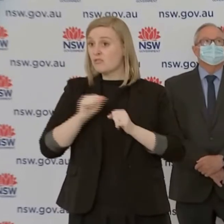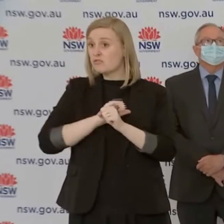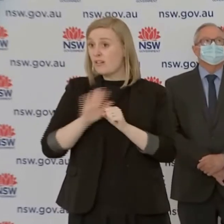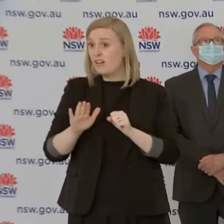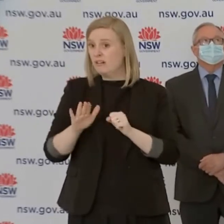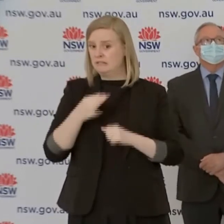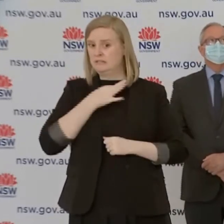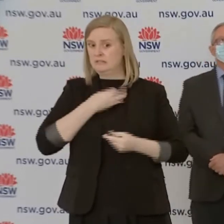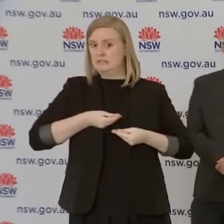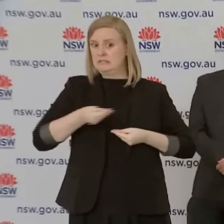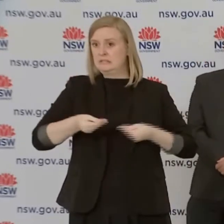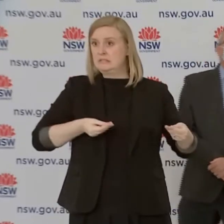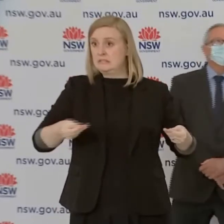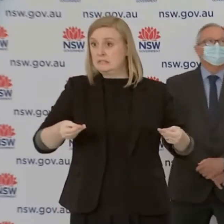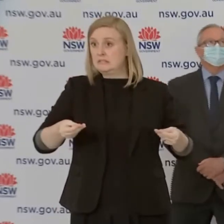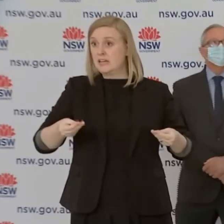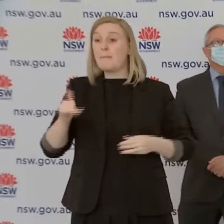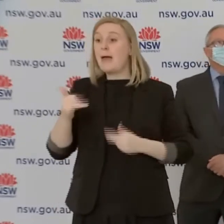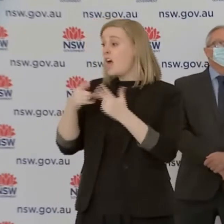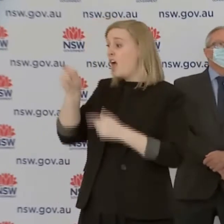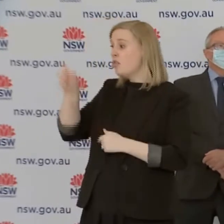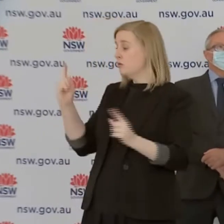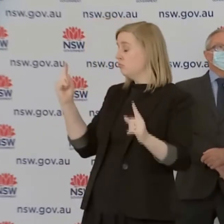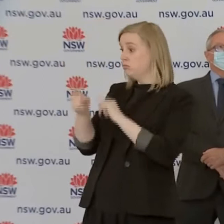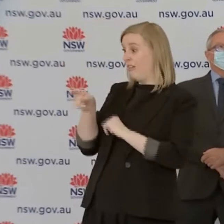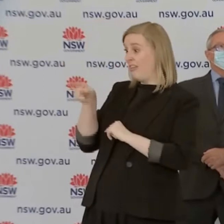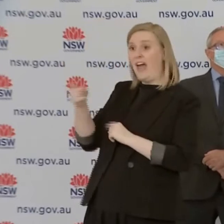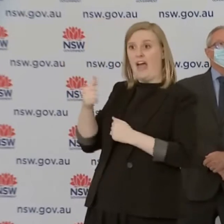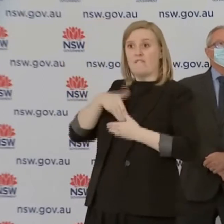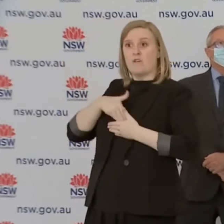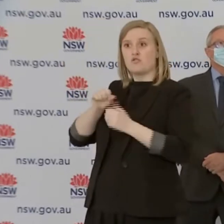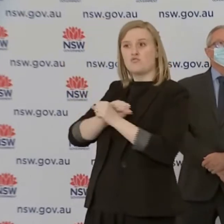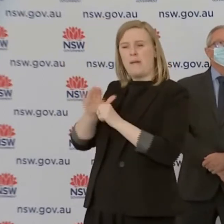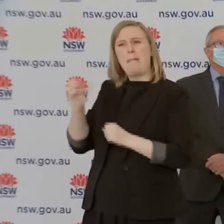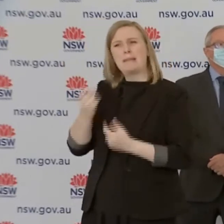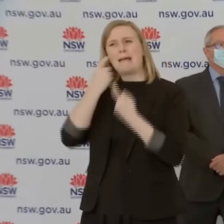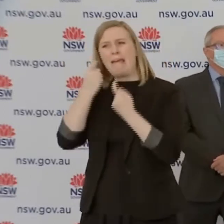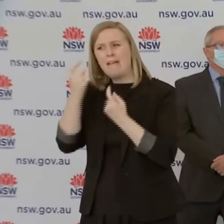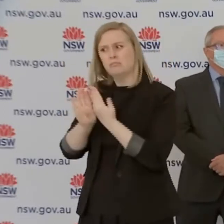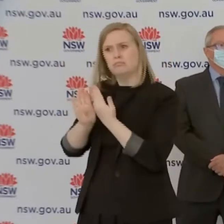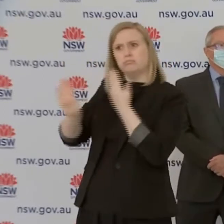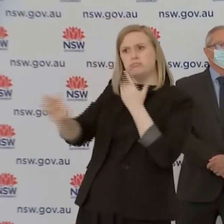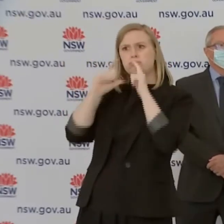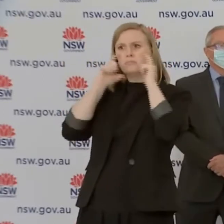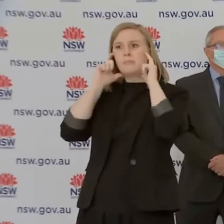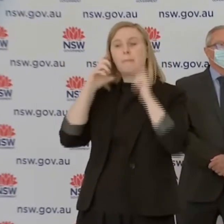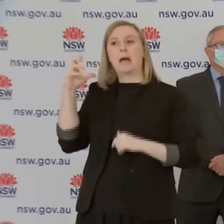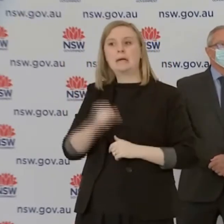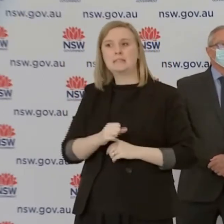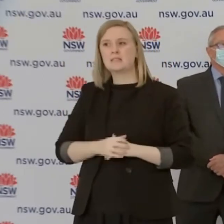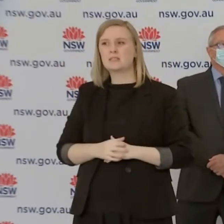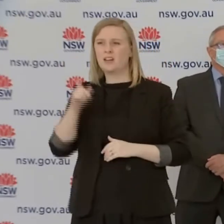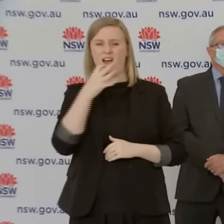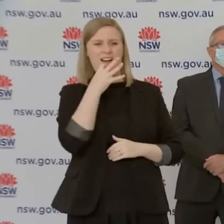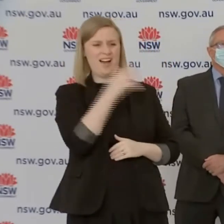very small, it's very short. But even then, we're seeing rates of transmission. Why is the Reject Shop open? Well, those non-critical retail